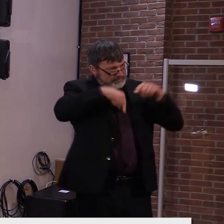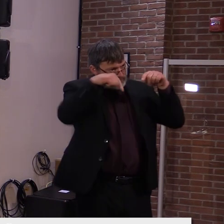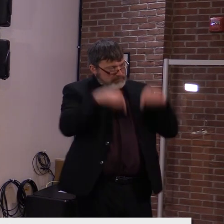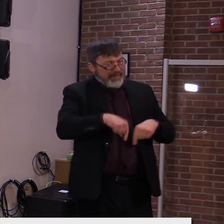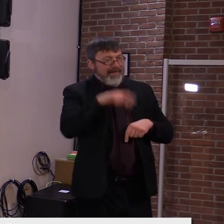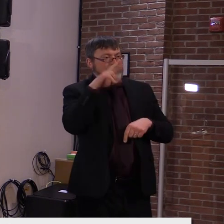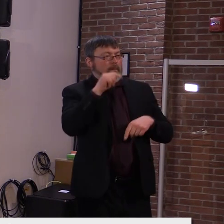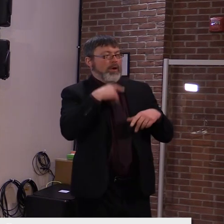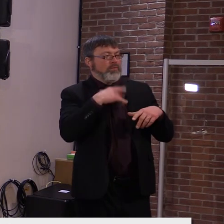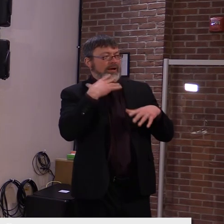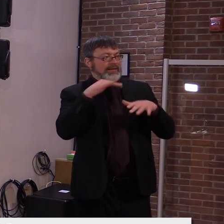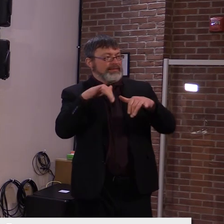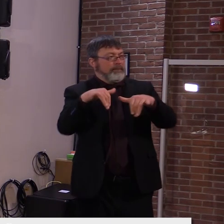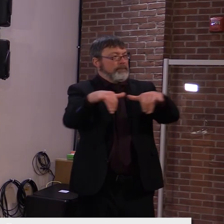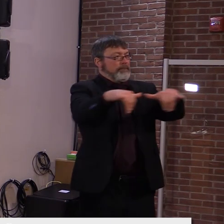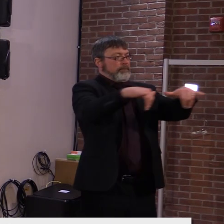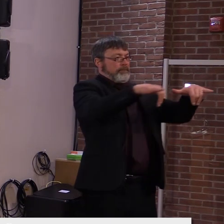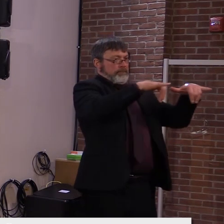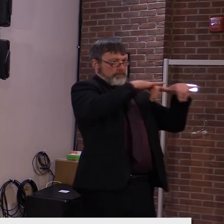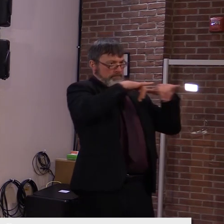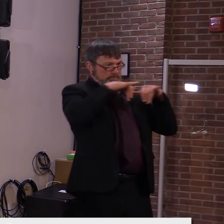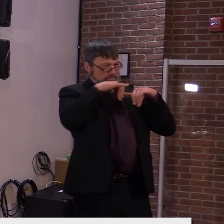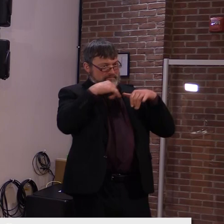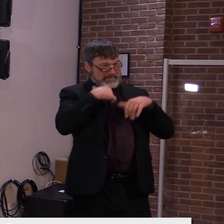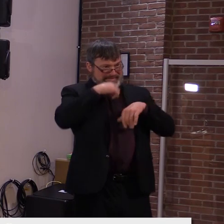pharmacy system into our own system.